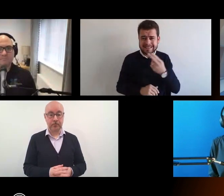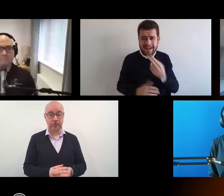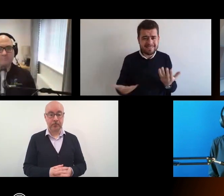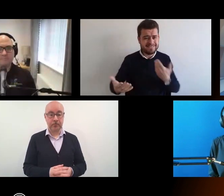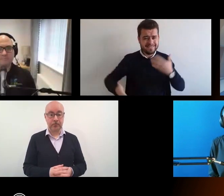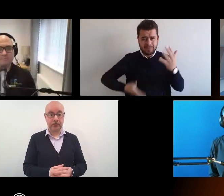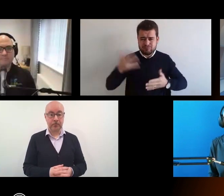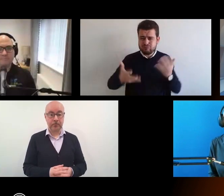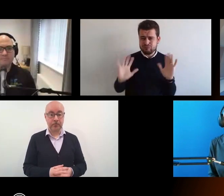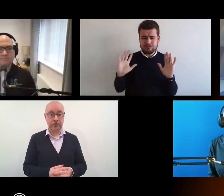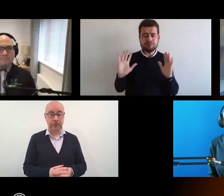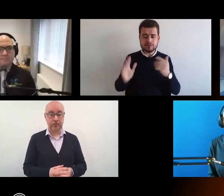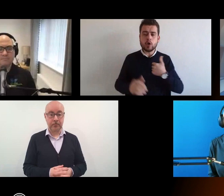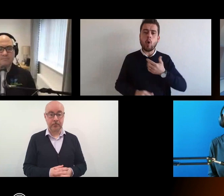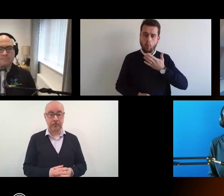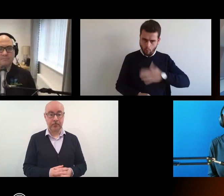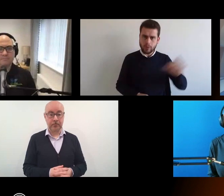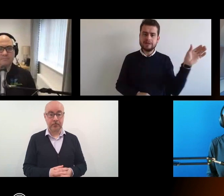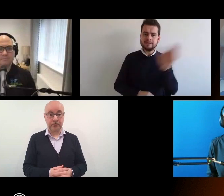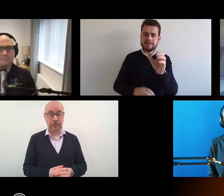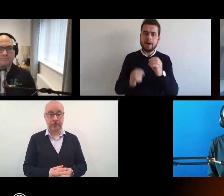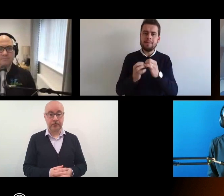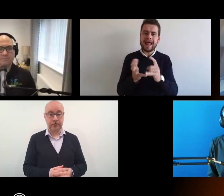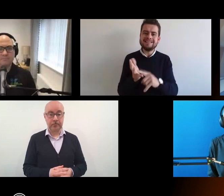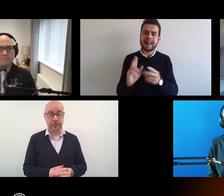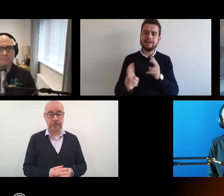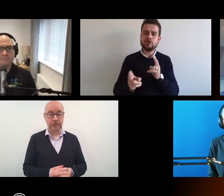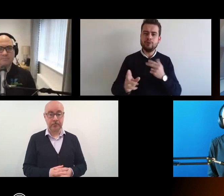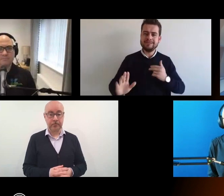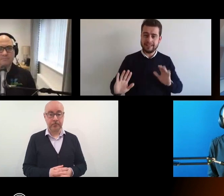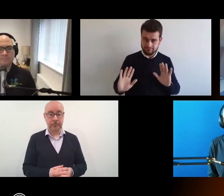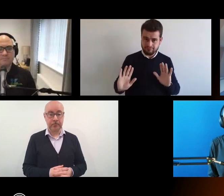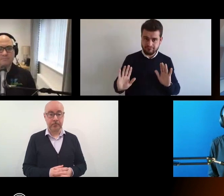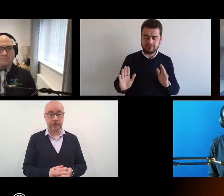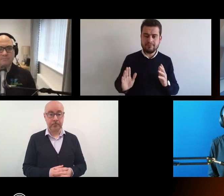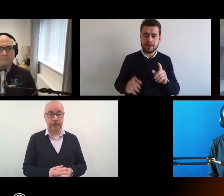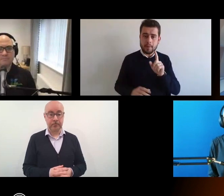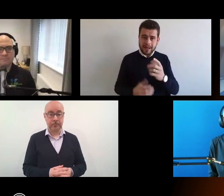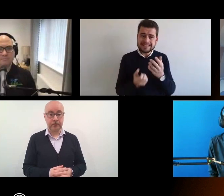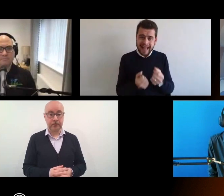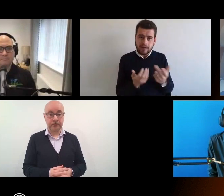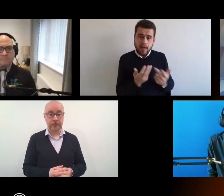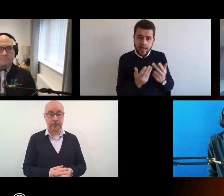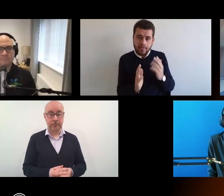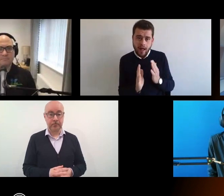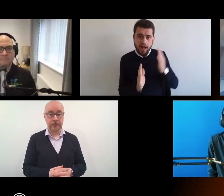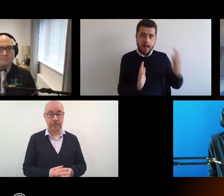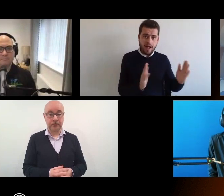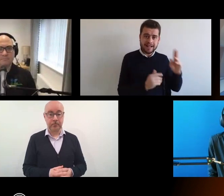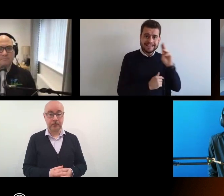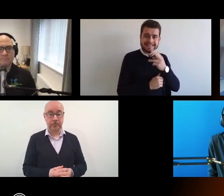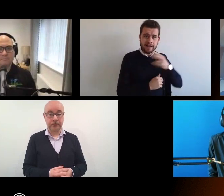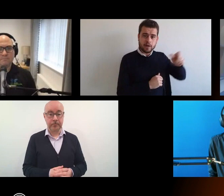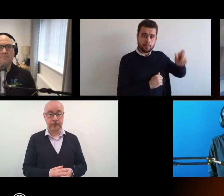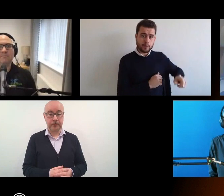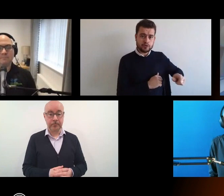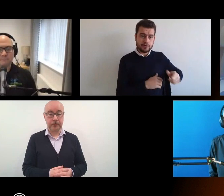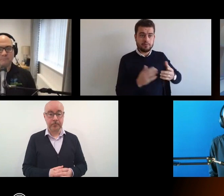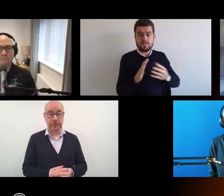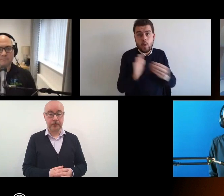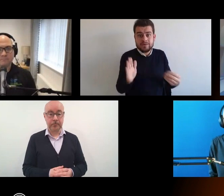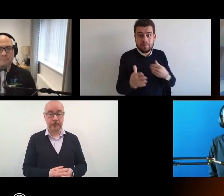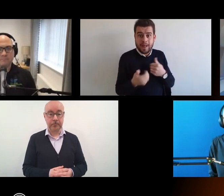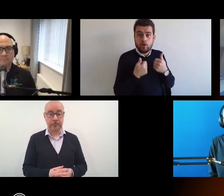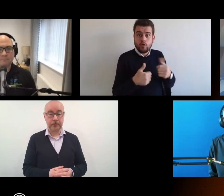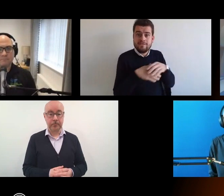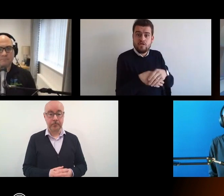If a deaf person, and I am an example of this, is a sign language user from a deaf family, then I'm going to want an interpreter. But there are other